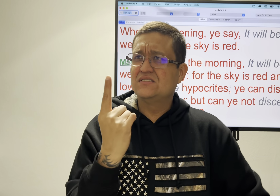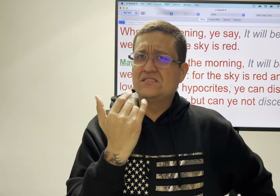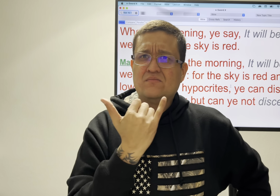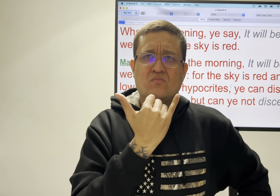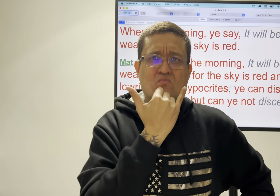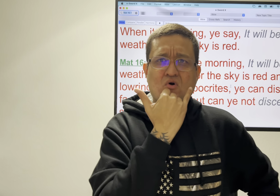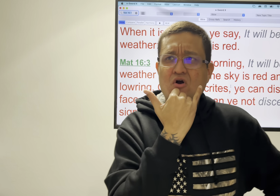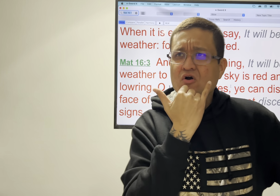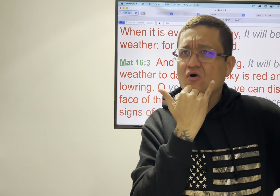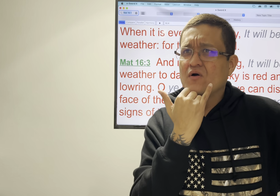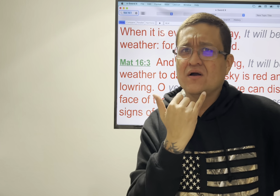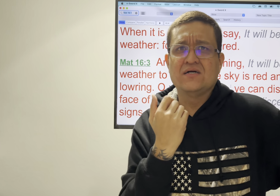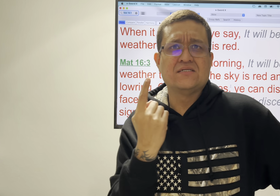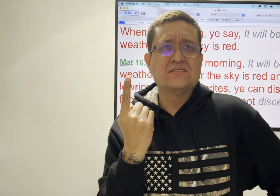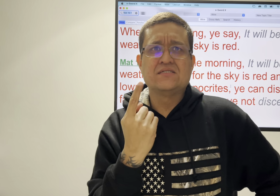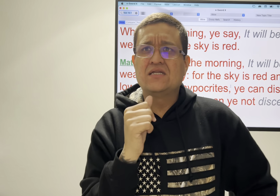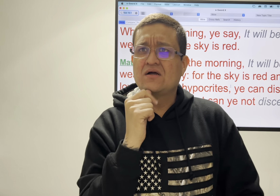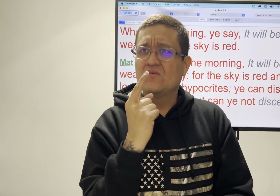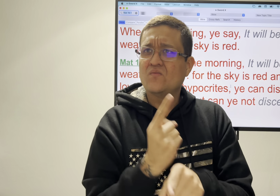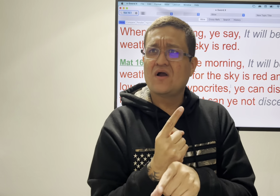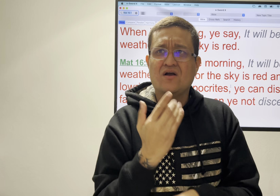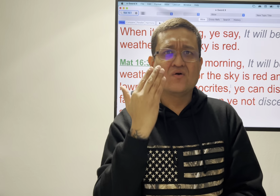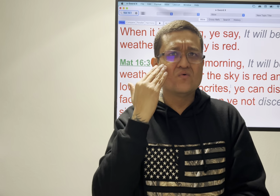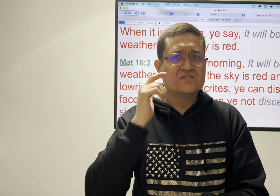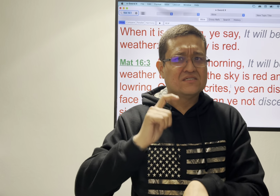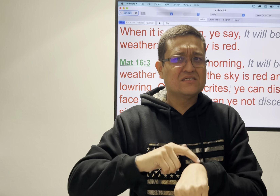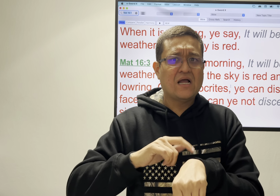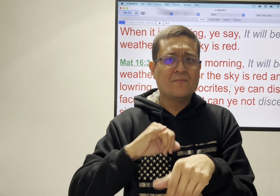People should know and be able to see and notice